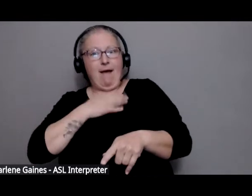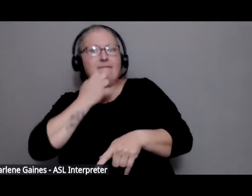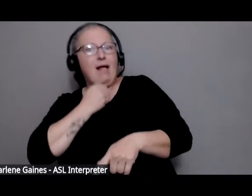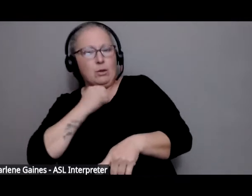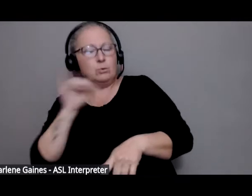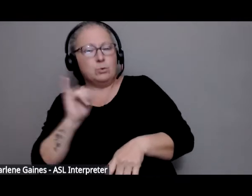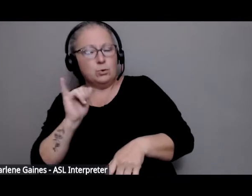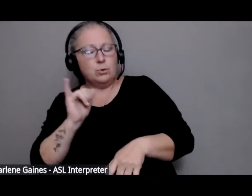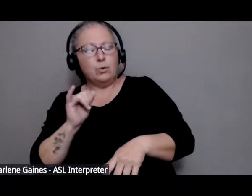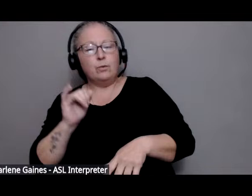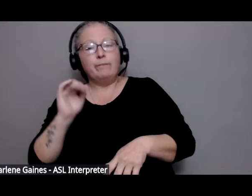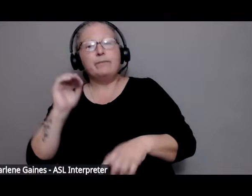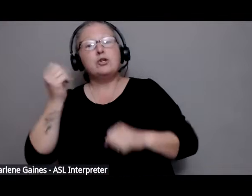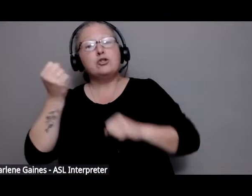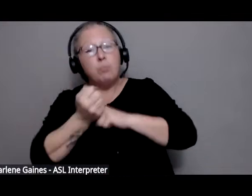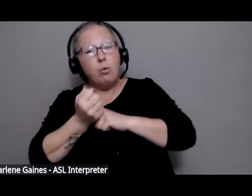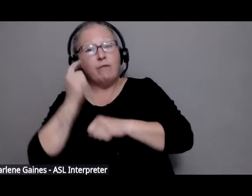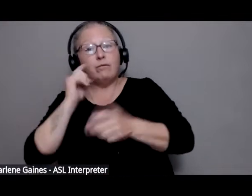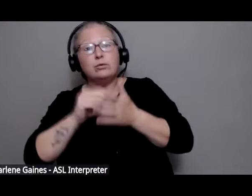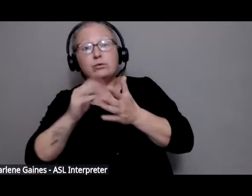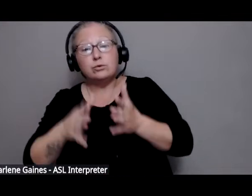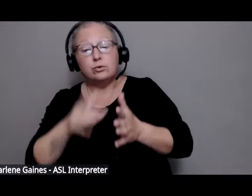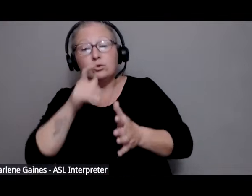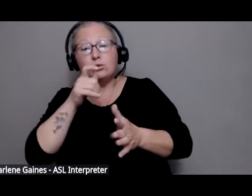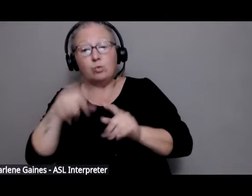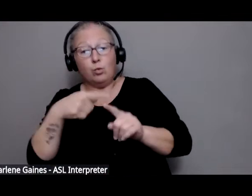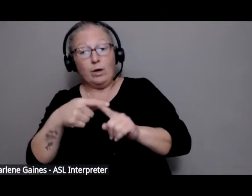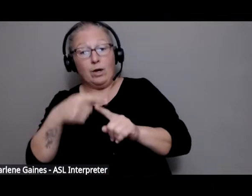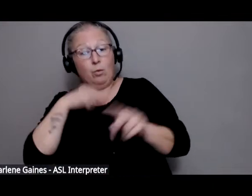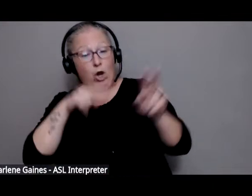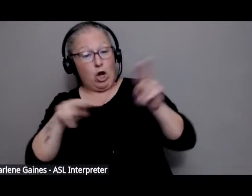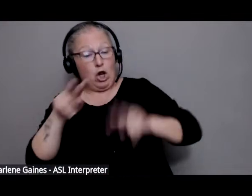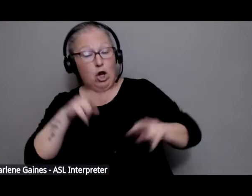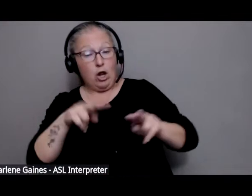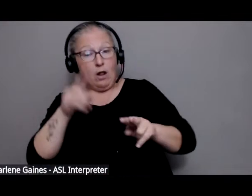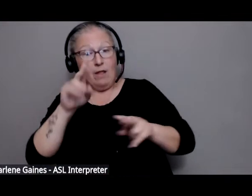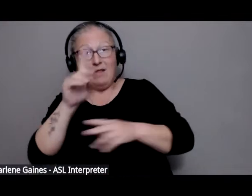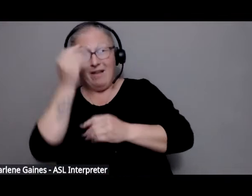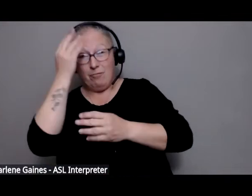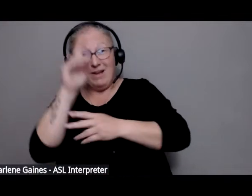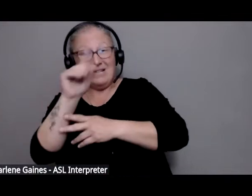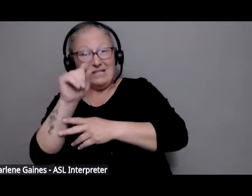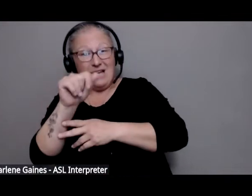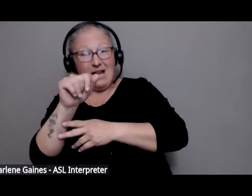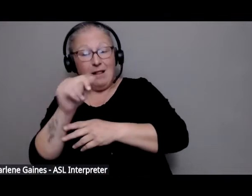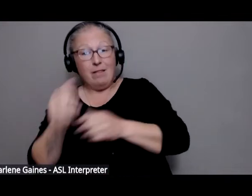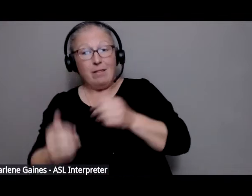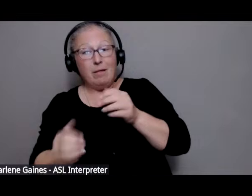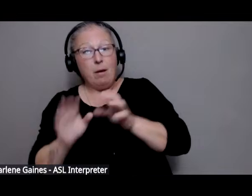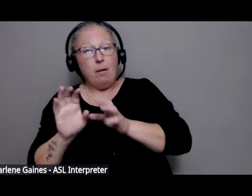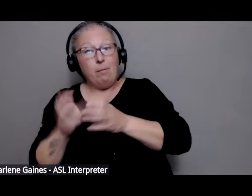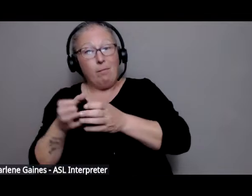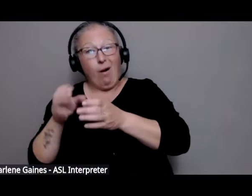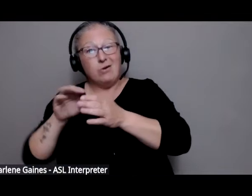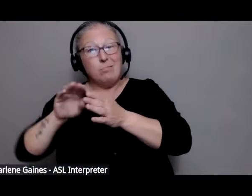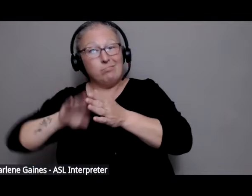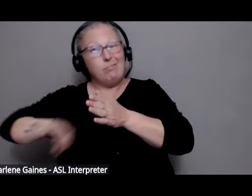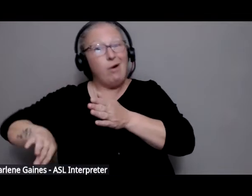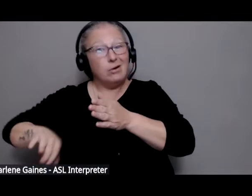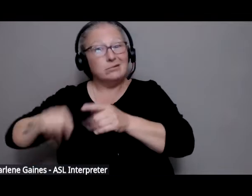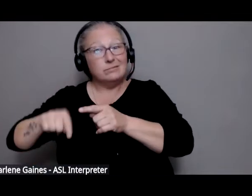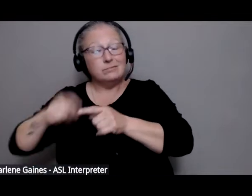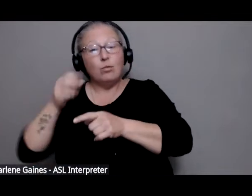support for the students that, when we look at the data, are either the most marginalized or struggling the most,